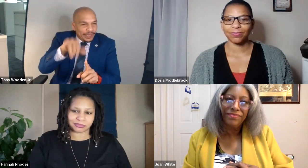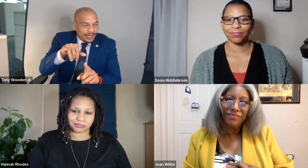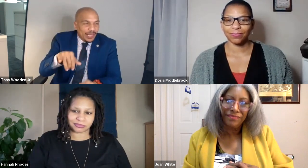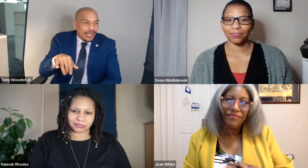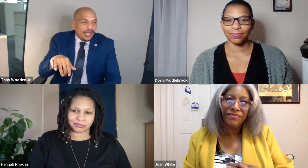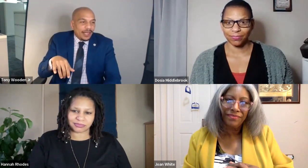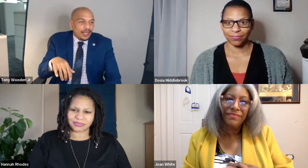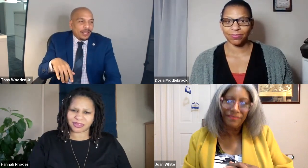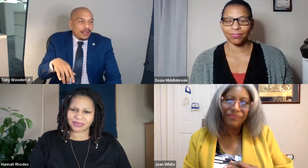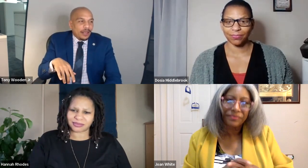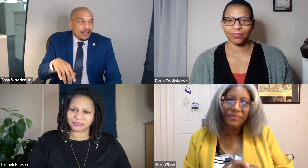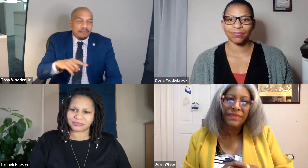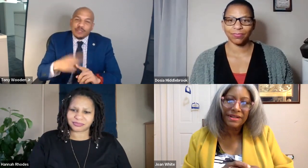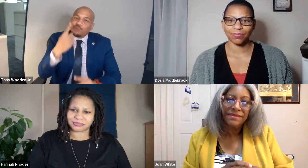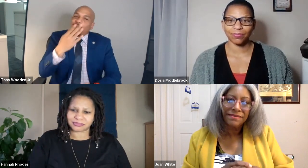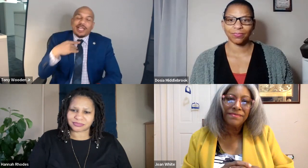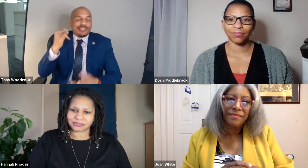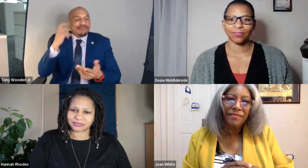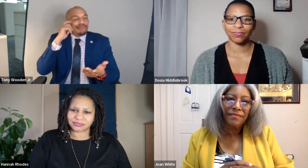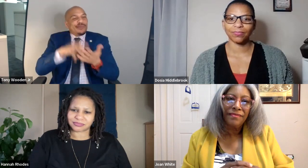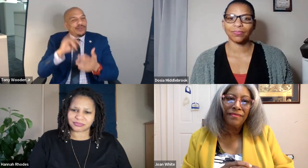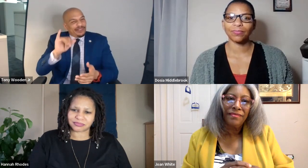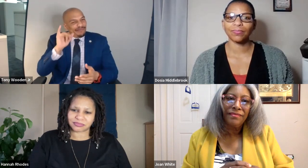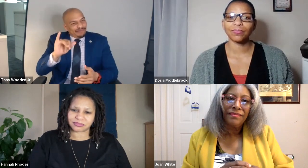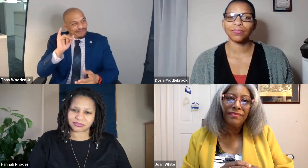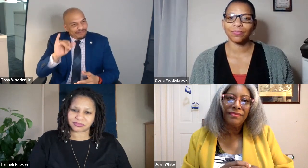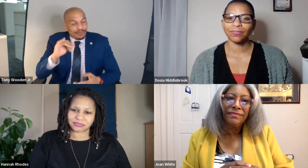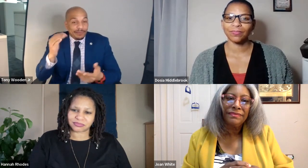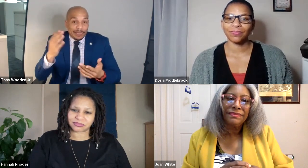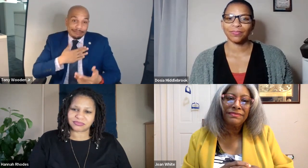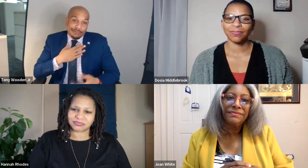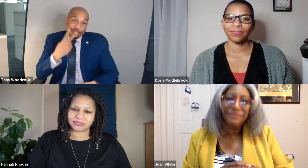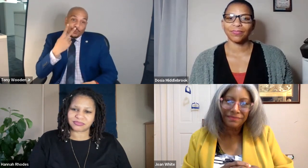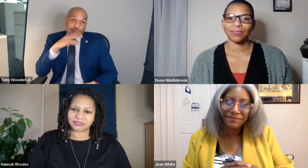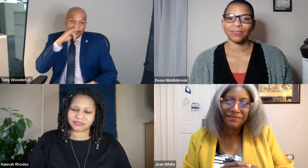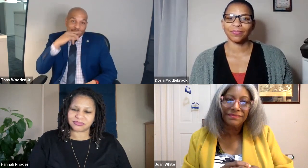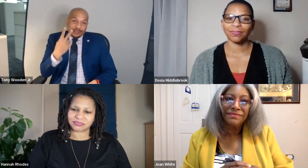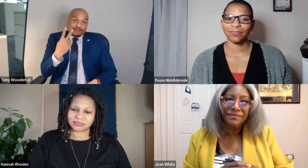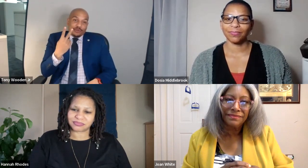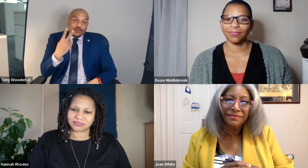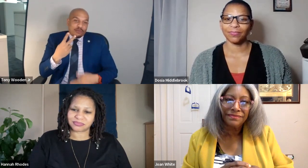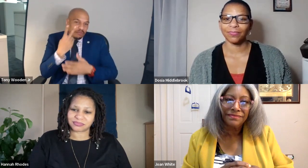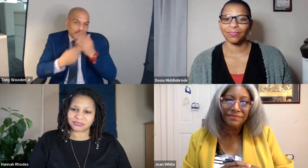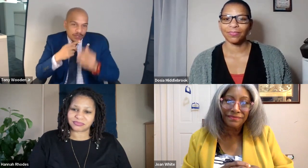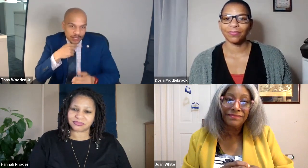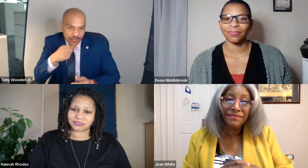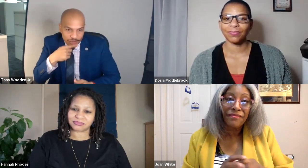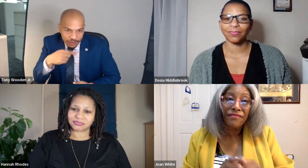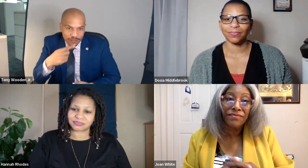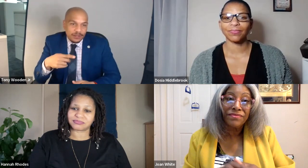she mentioned that briefly. That's just something that I've noticed over time. But my kids are